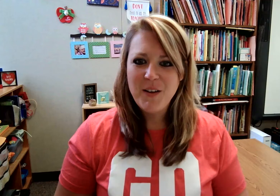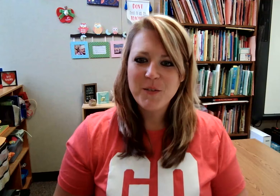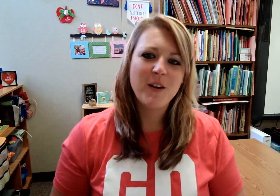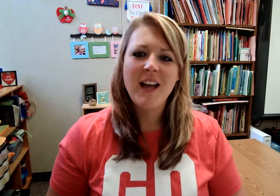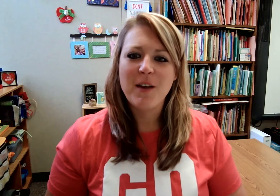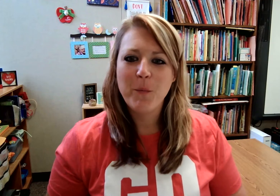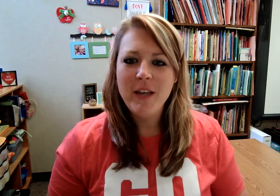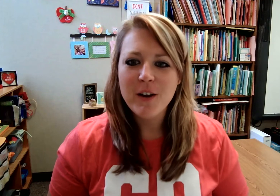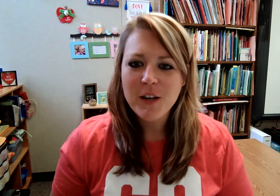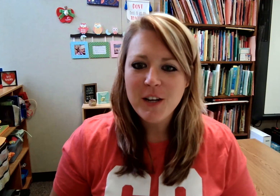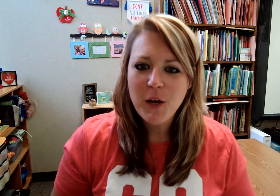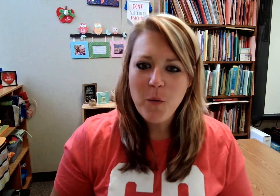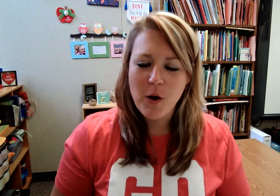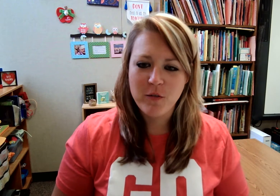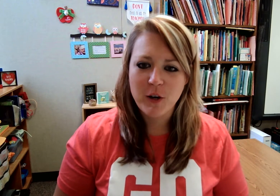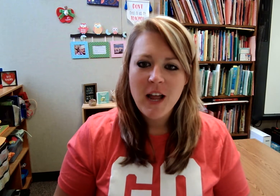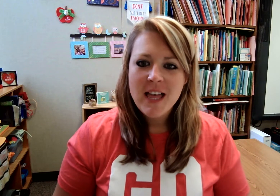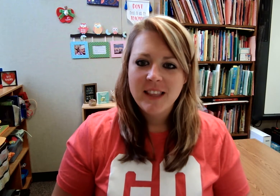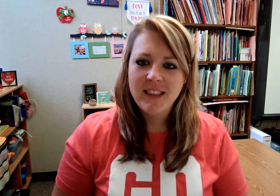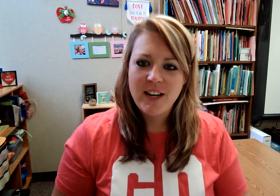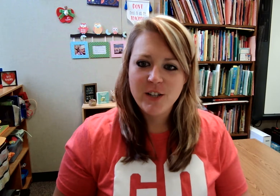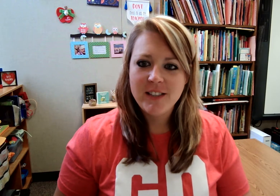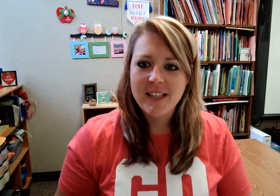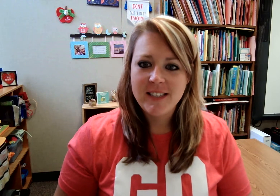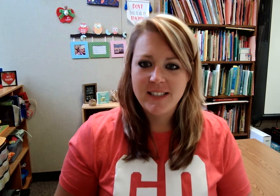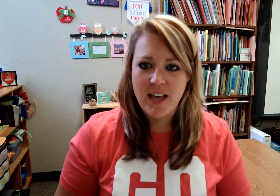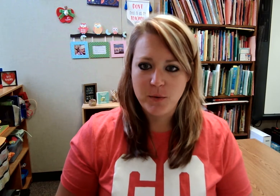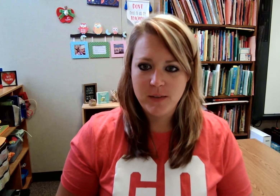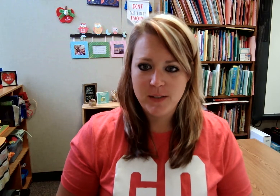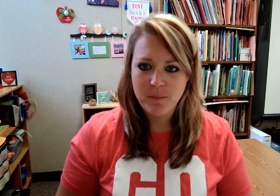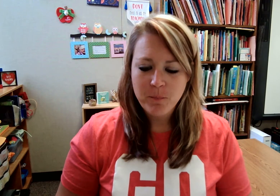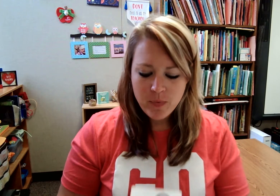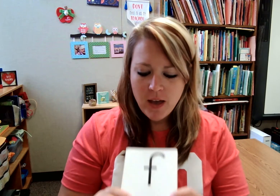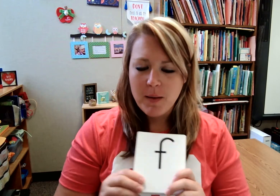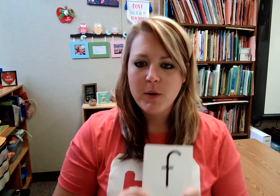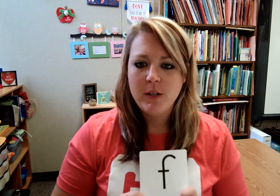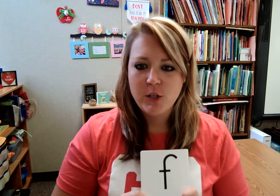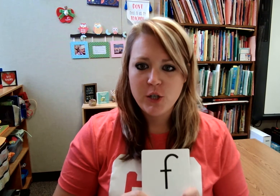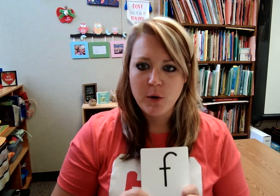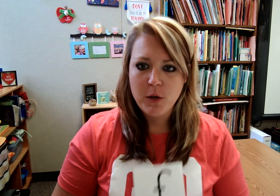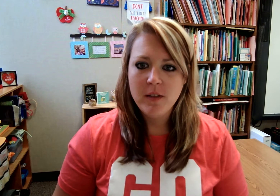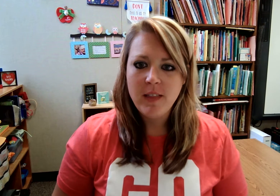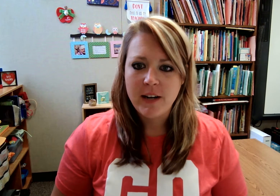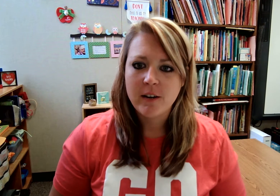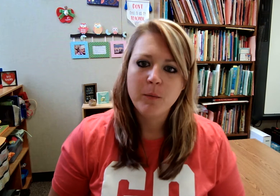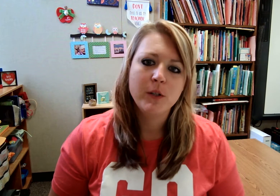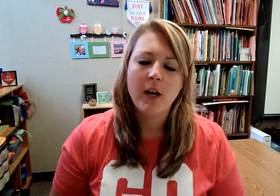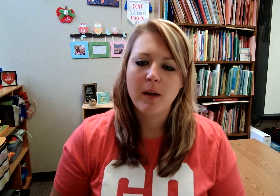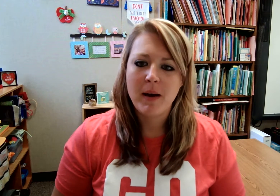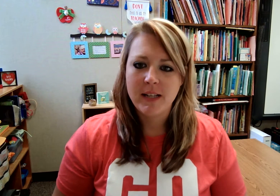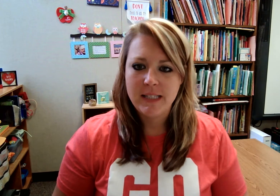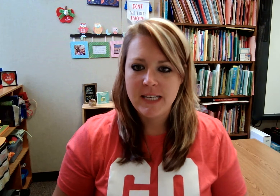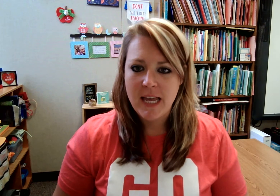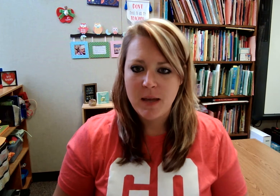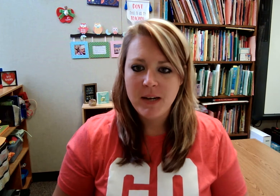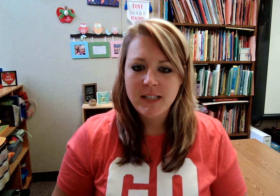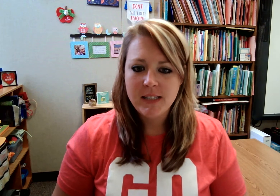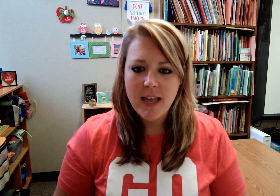All right, we are going to go over letters and sounds. I'm going to show you the letter. We'll talk about its name and its